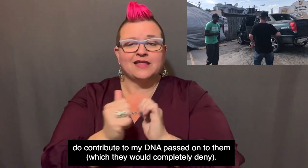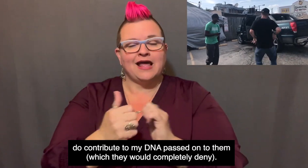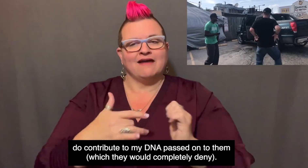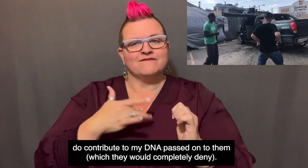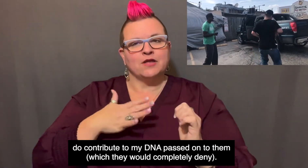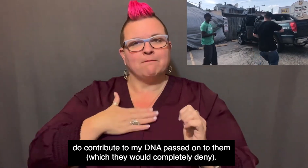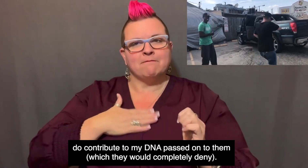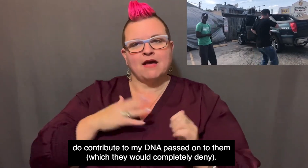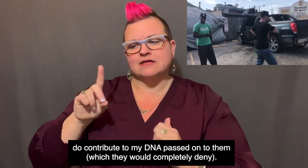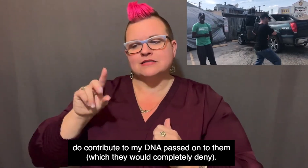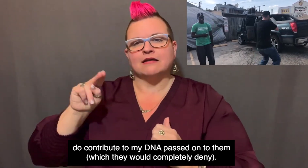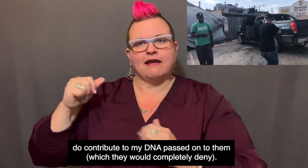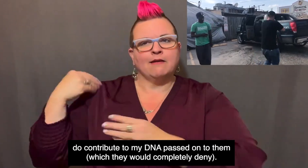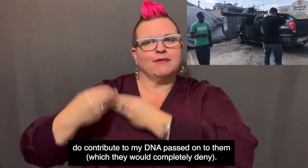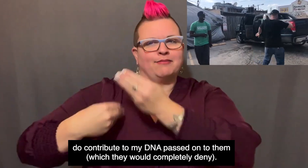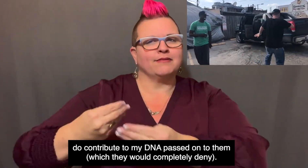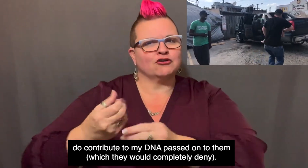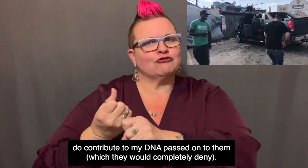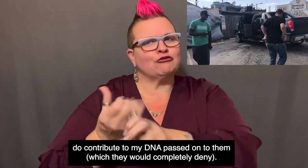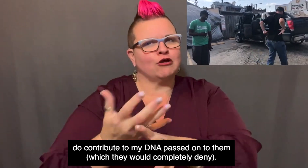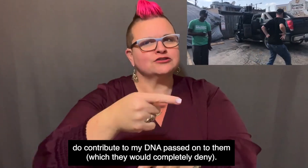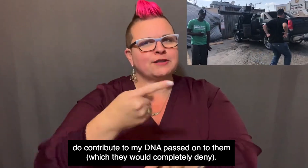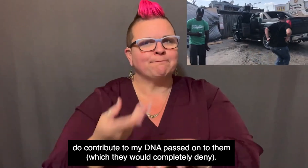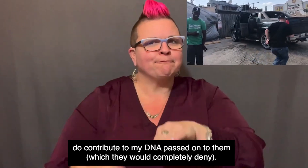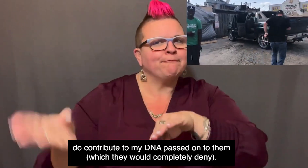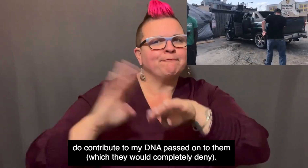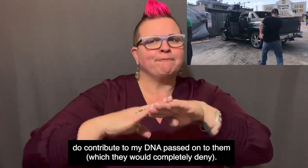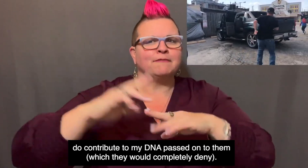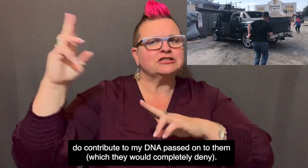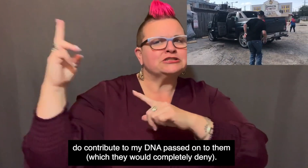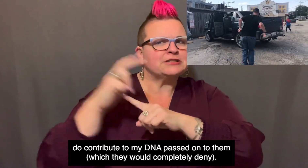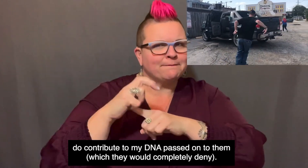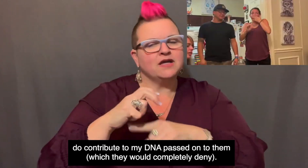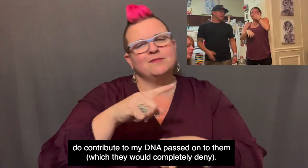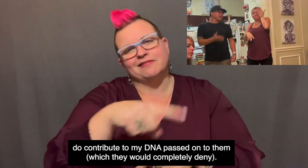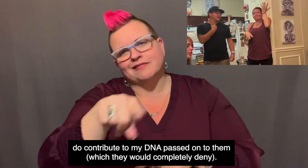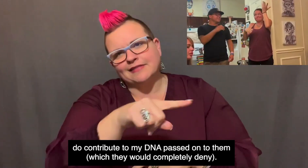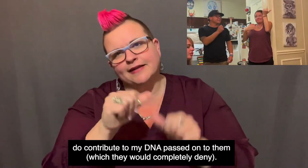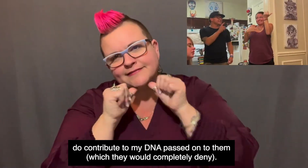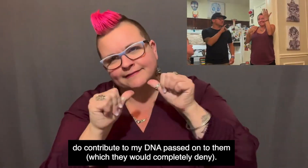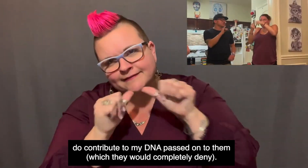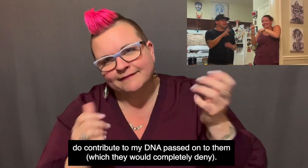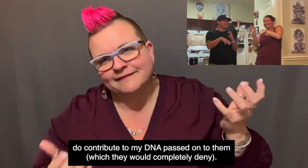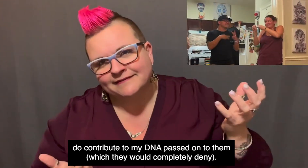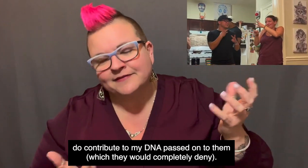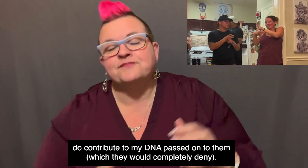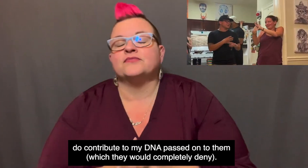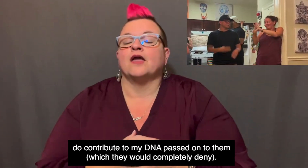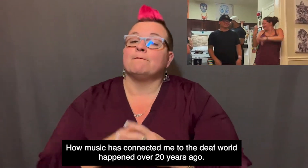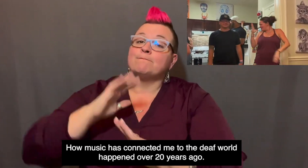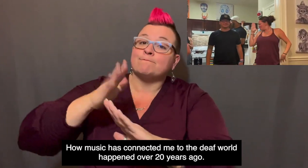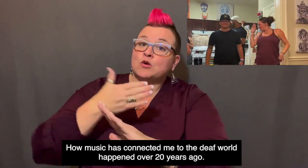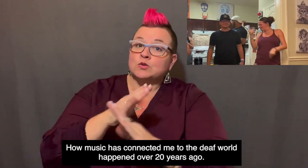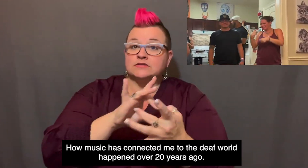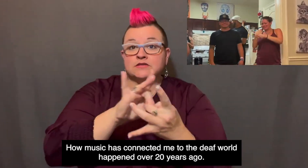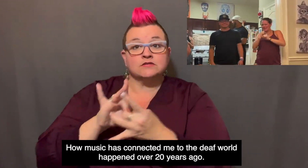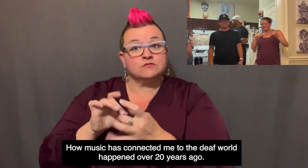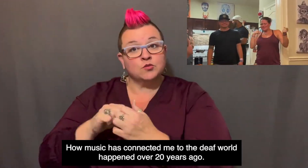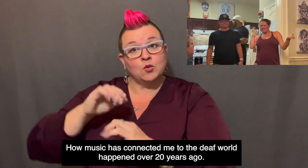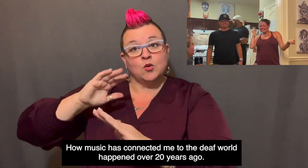to my DNA passed on to them, which they would completely deny. How music has connected me to the